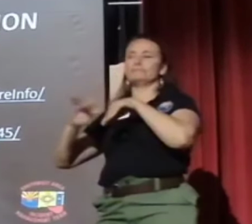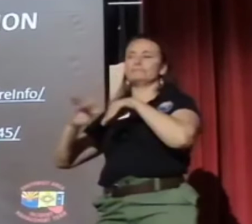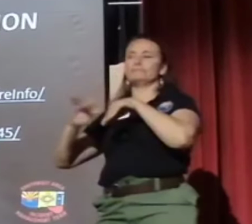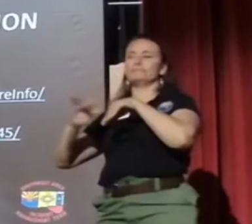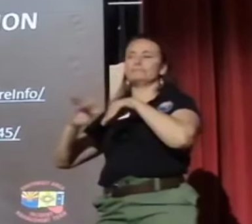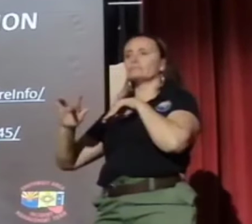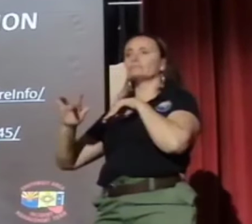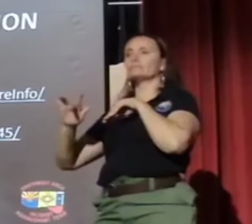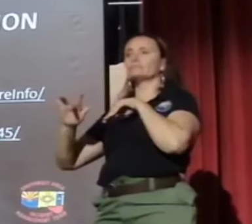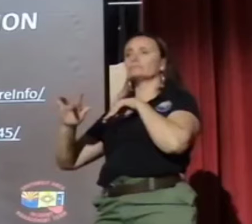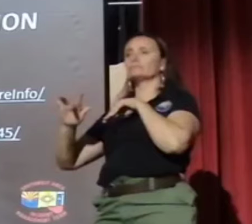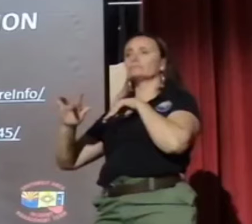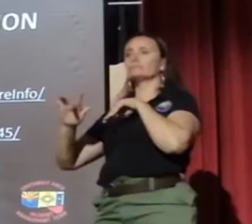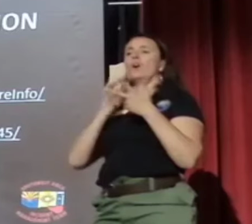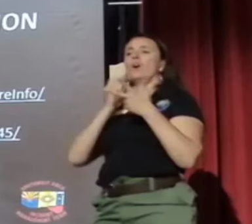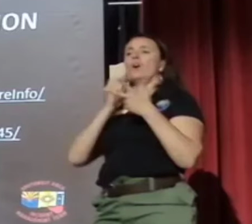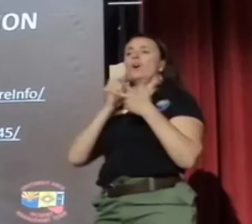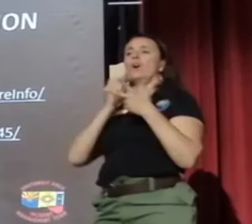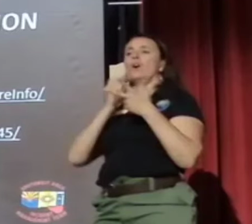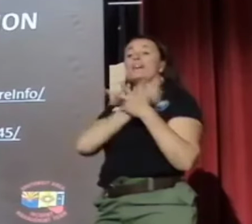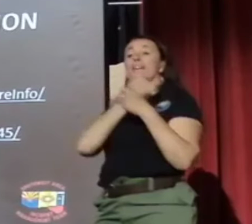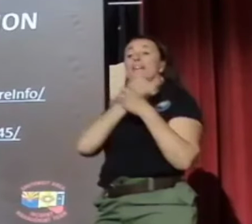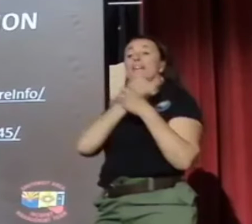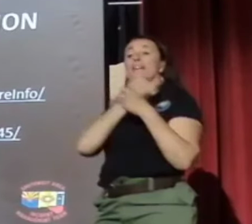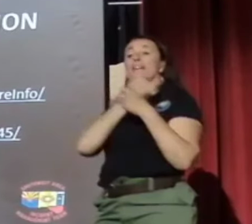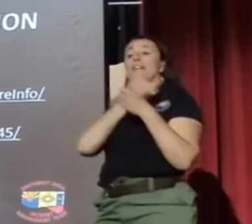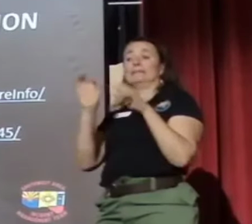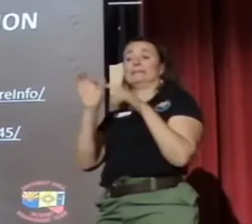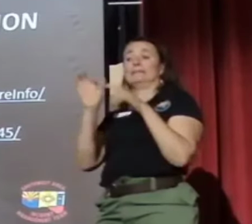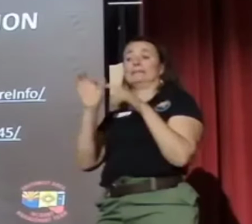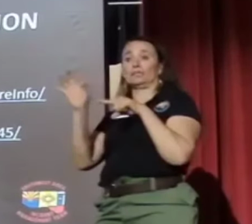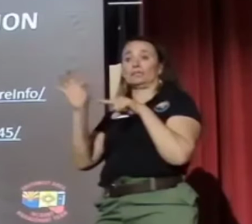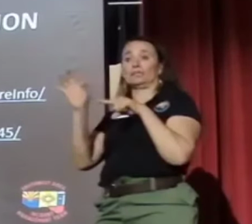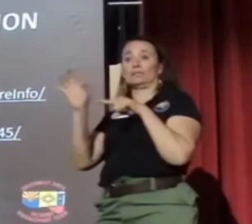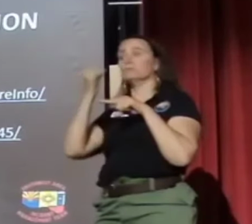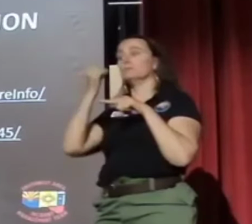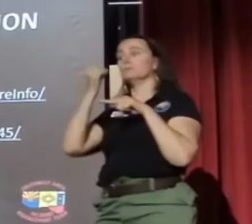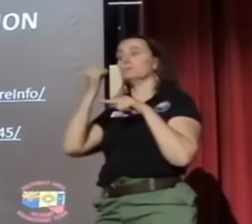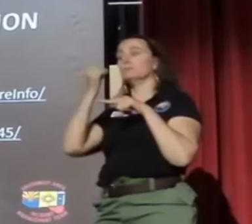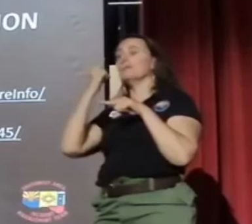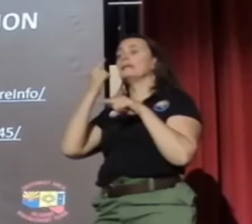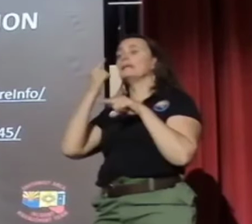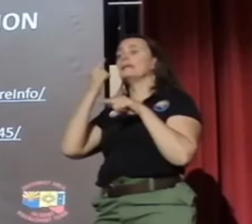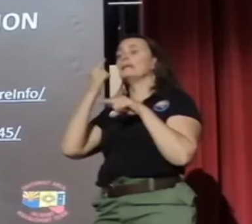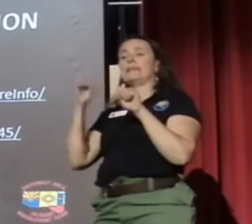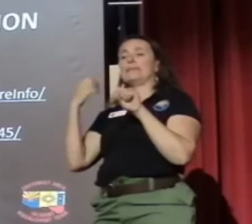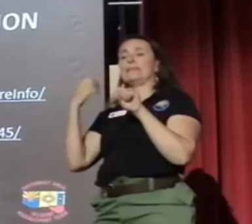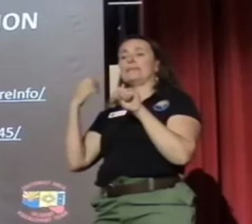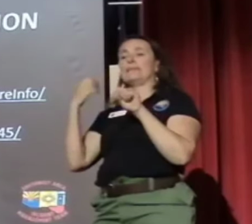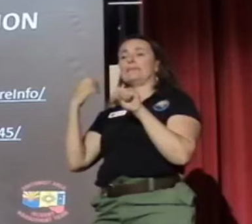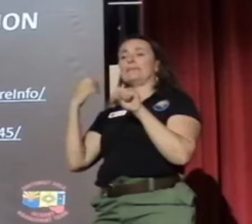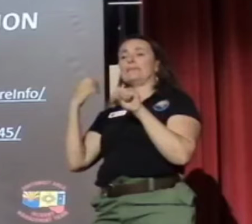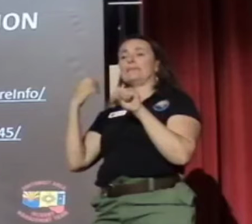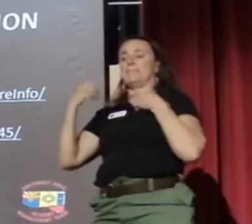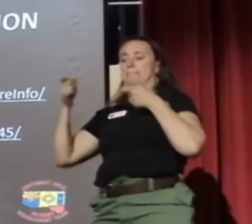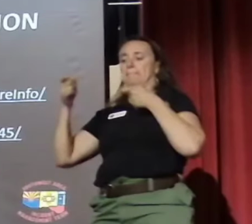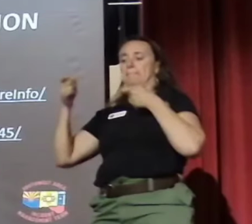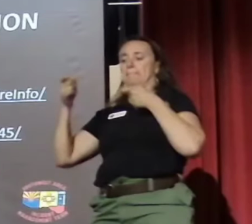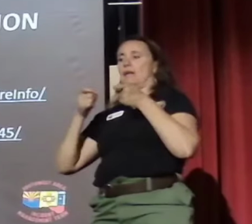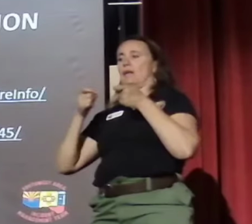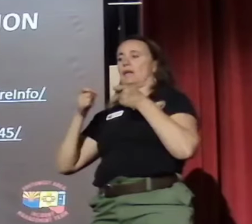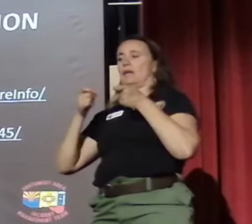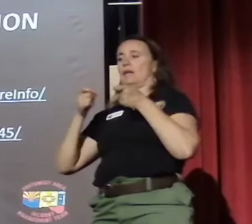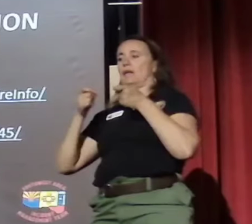our safety function, the safety officer has a lot of tools they use to look at managing risk. There's also a lot of